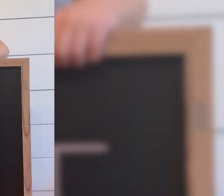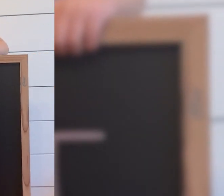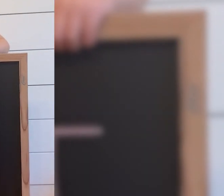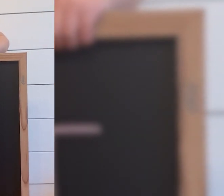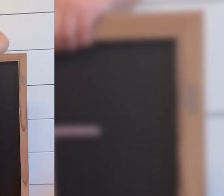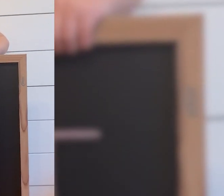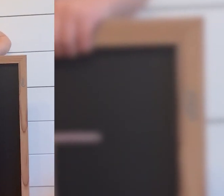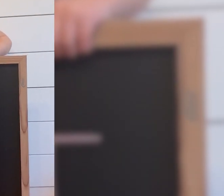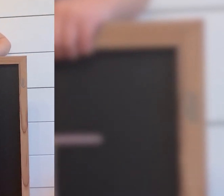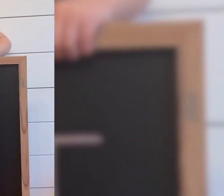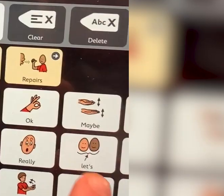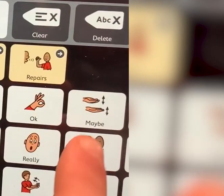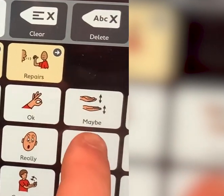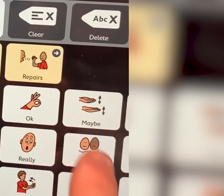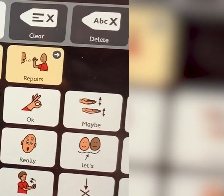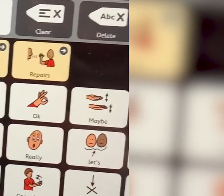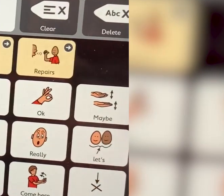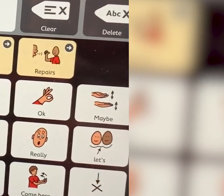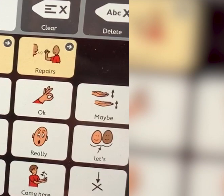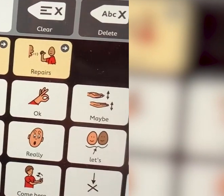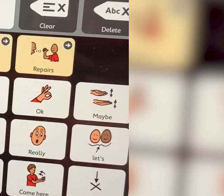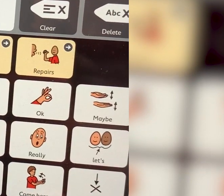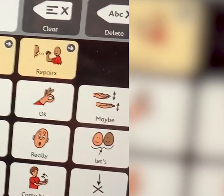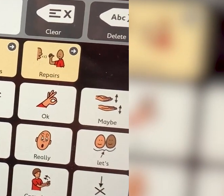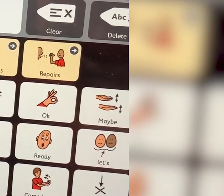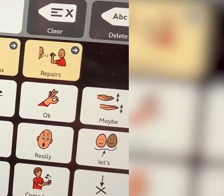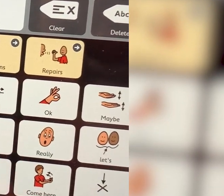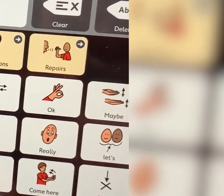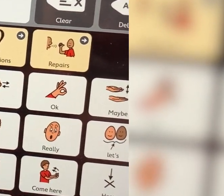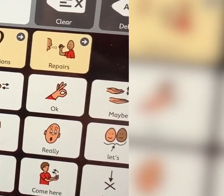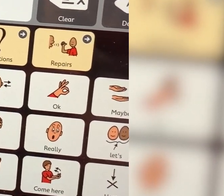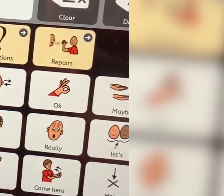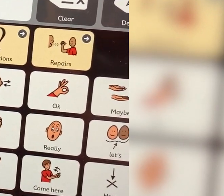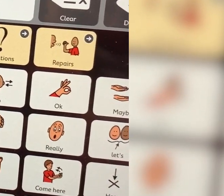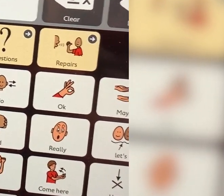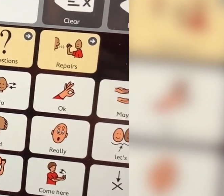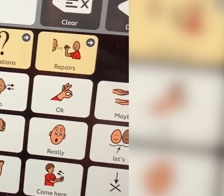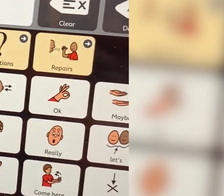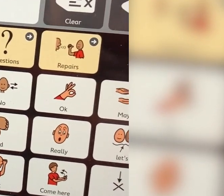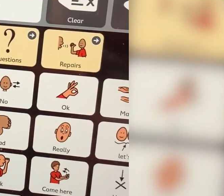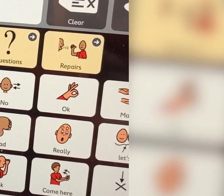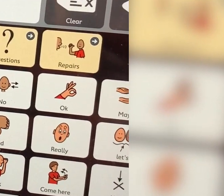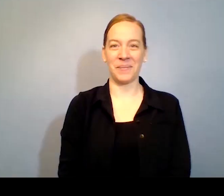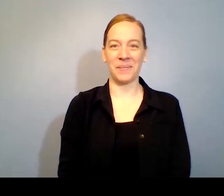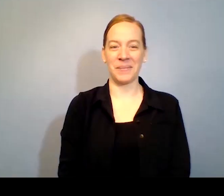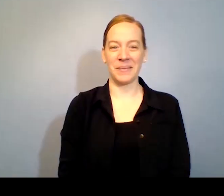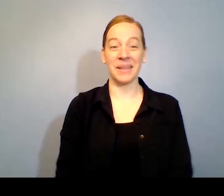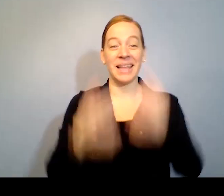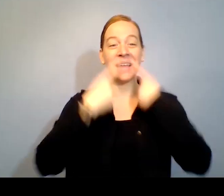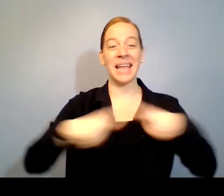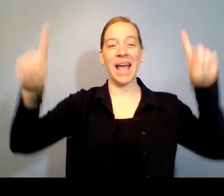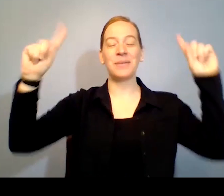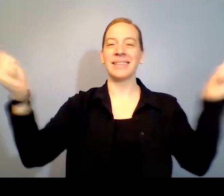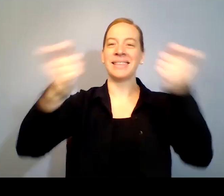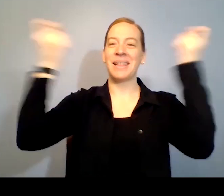I love you. Let's celebrate. Let's celebrate.